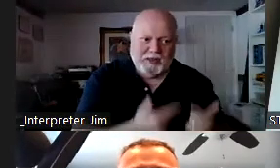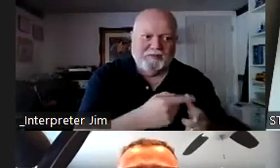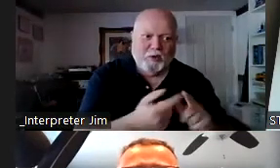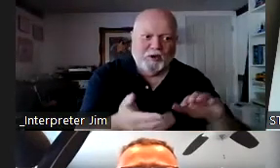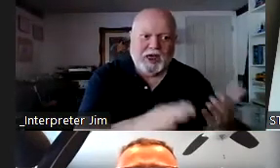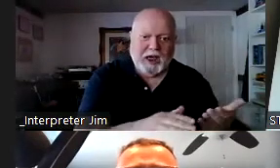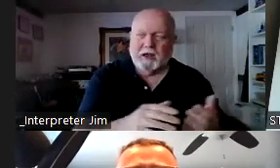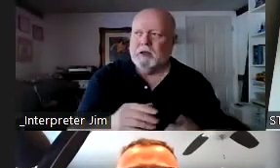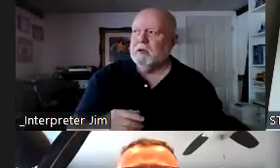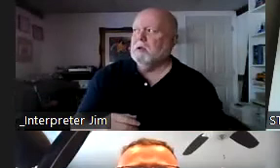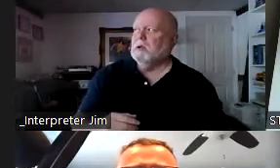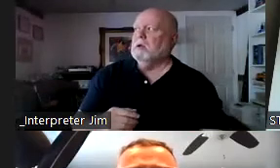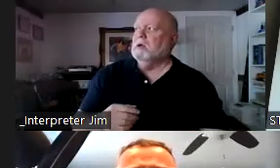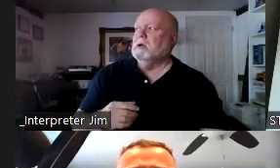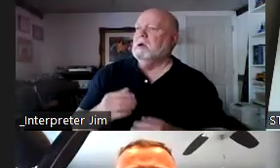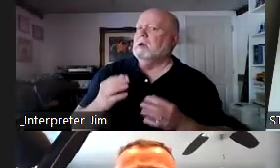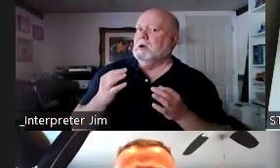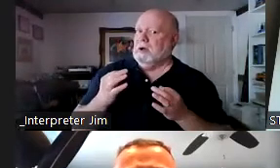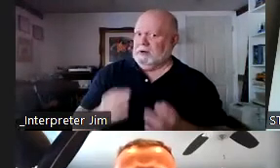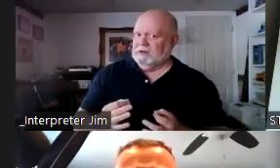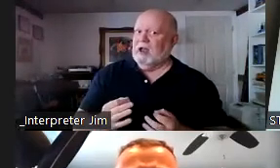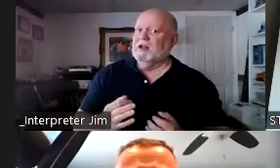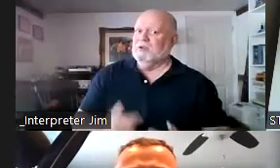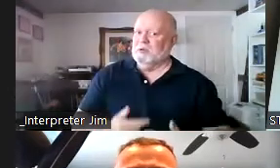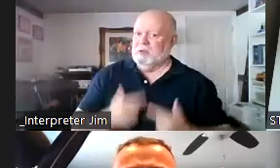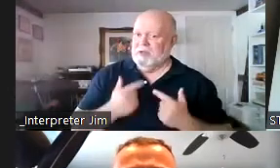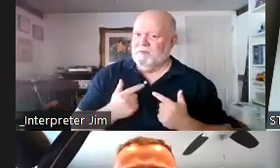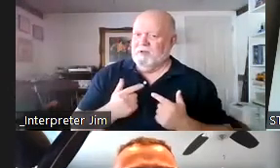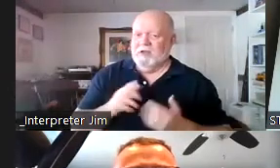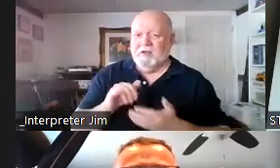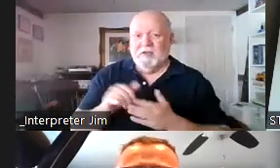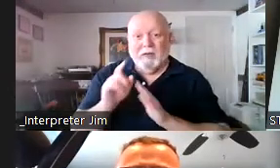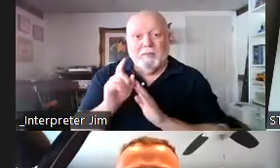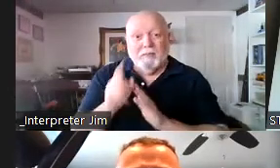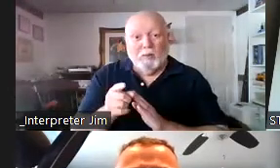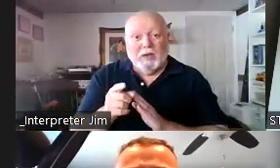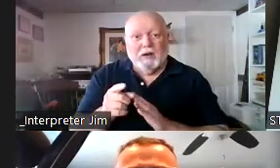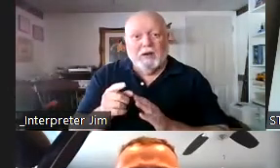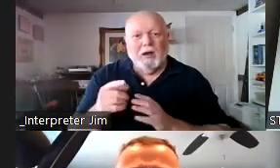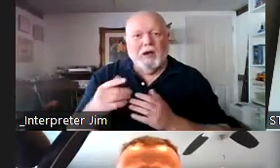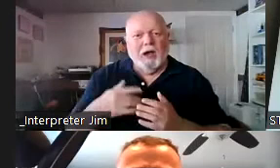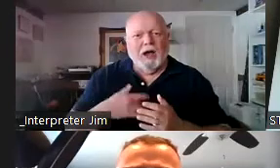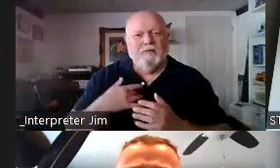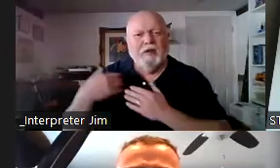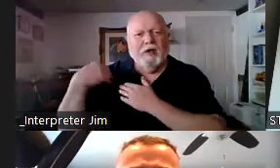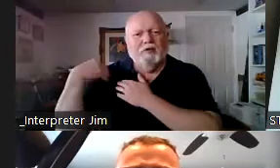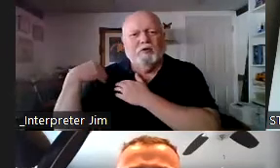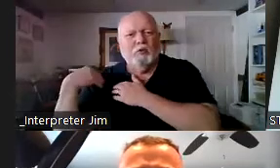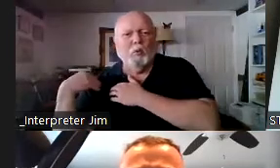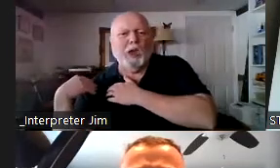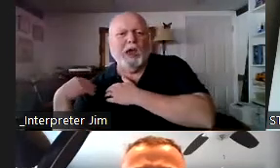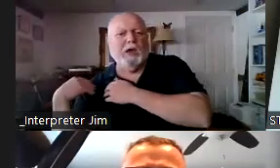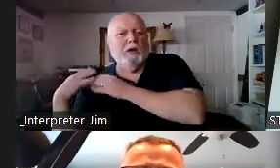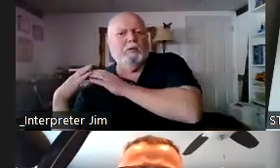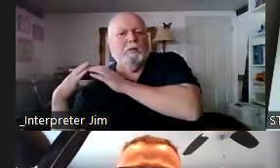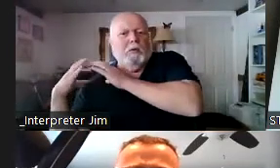at that moment, I felt that sense of resolve and I felt that weight coming off, that I knew that I was about to walk into a storm when I said something